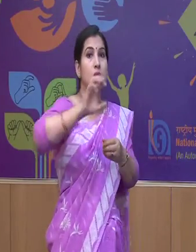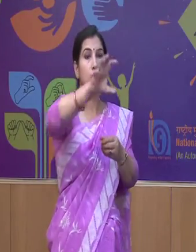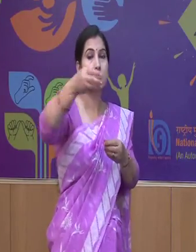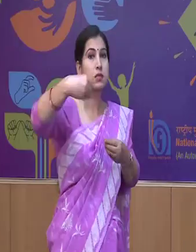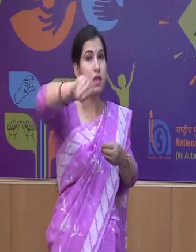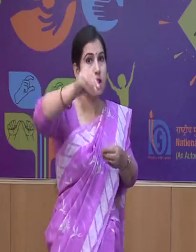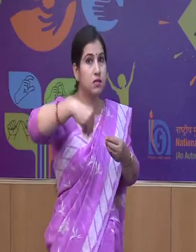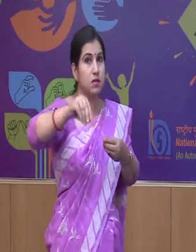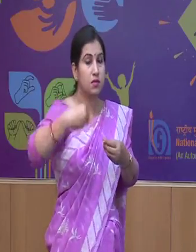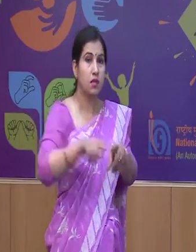for sale,